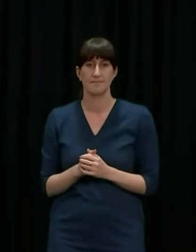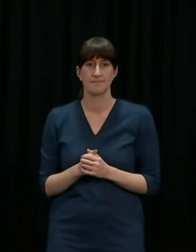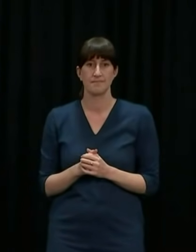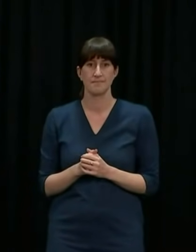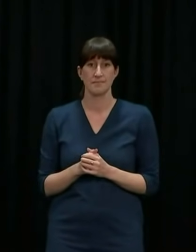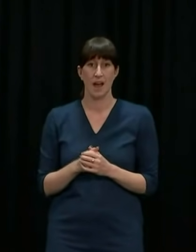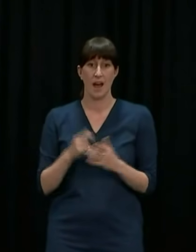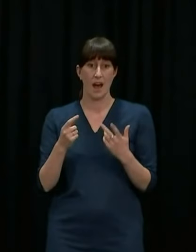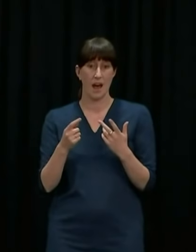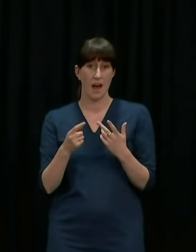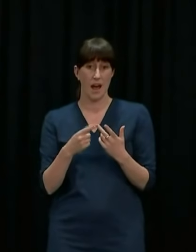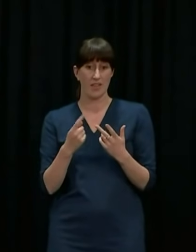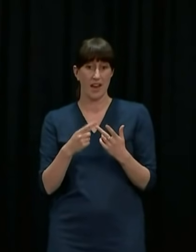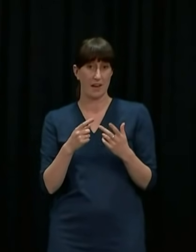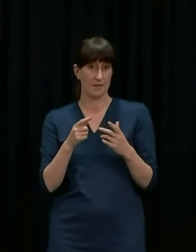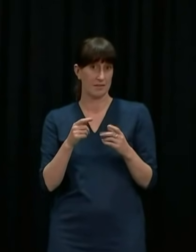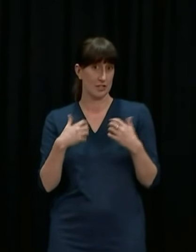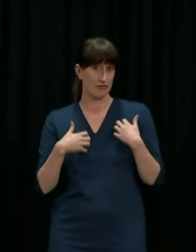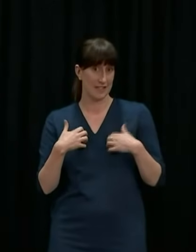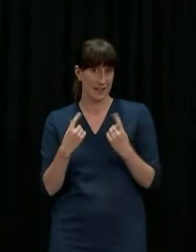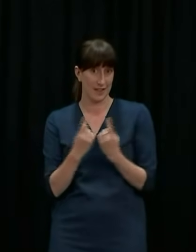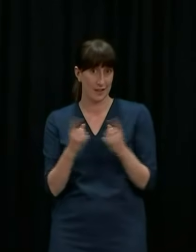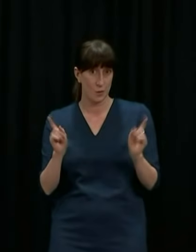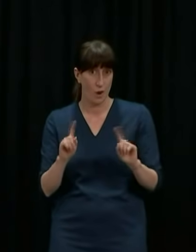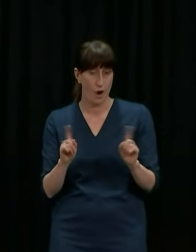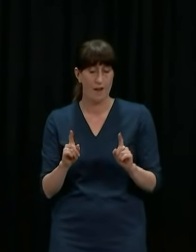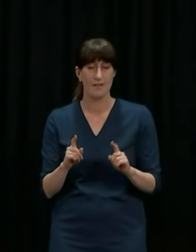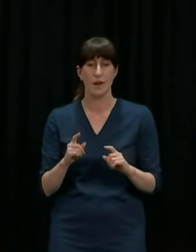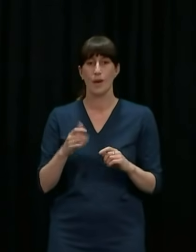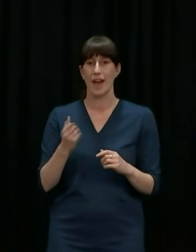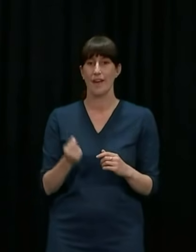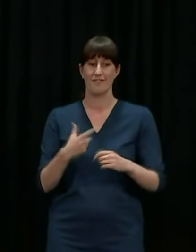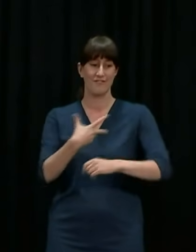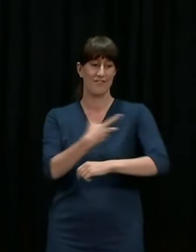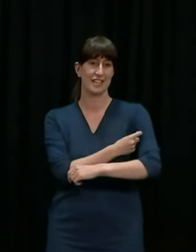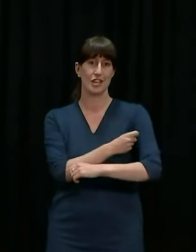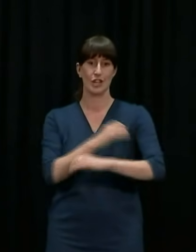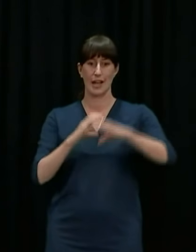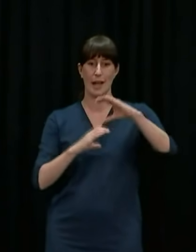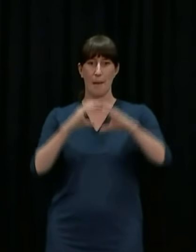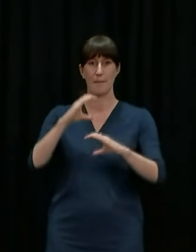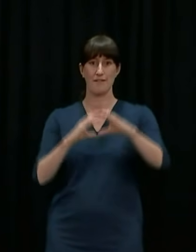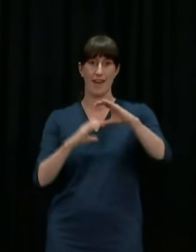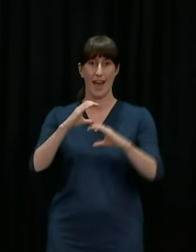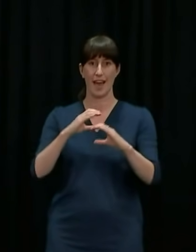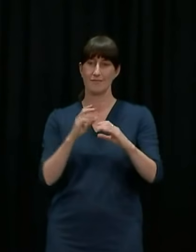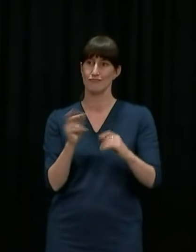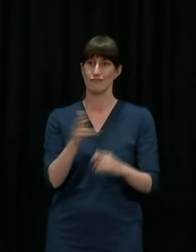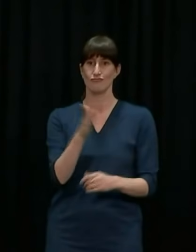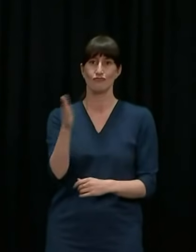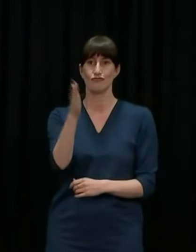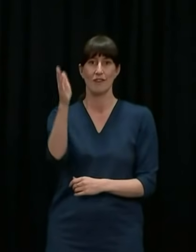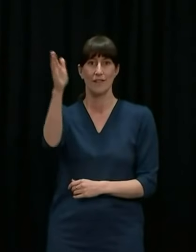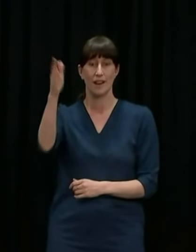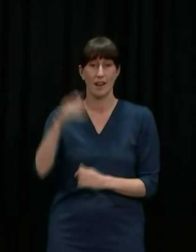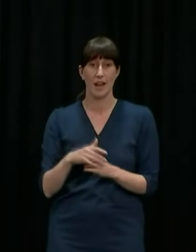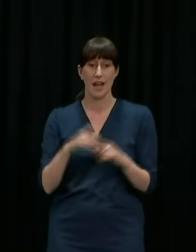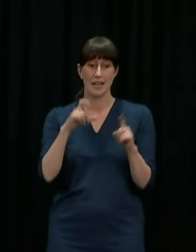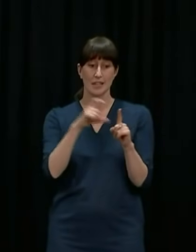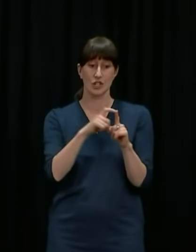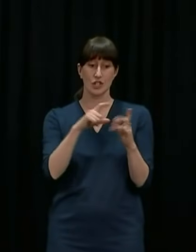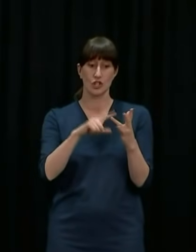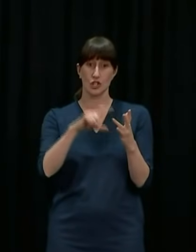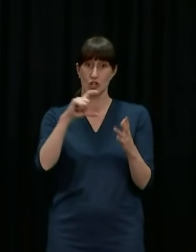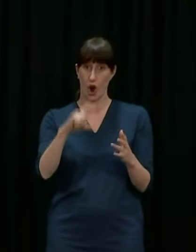see. Vaccination camper vans are heading up and down the country, particularly in the north. The Department of Conservation is offering up their